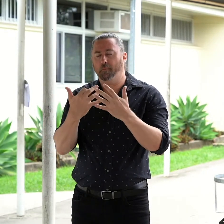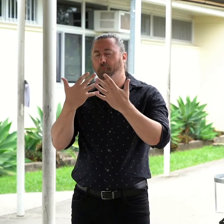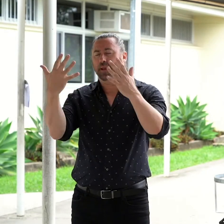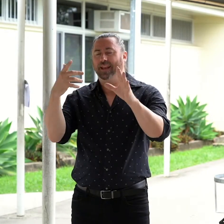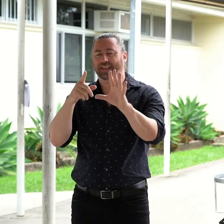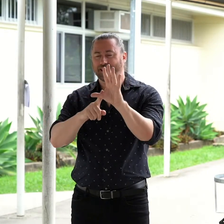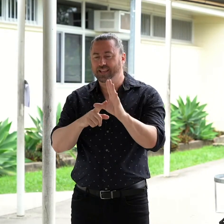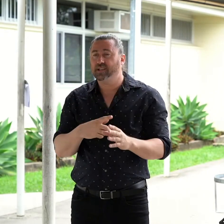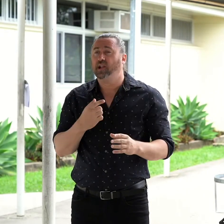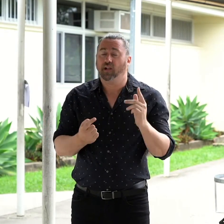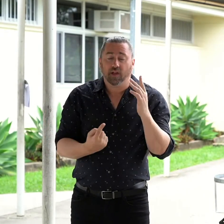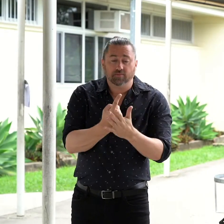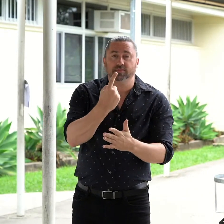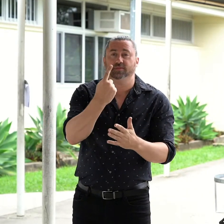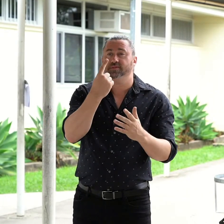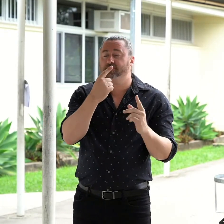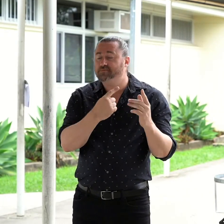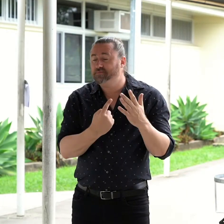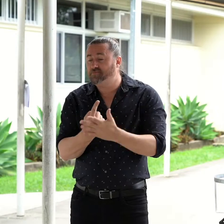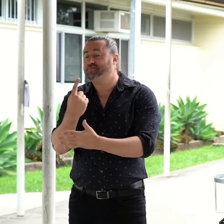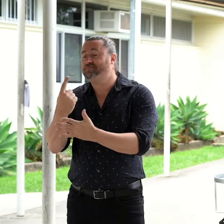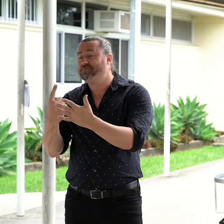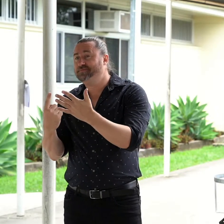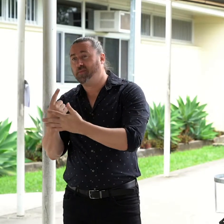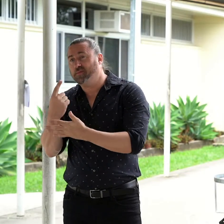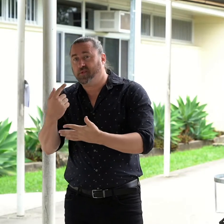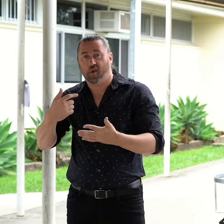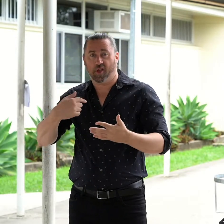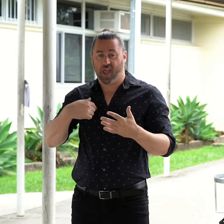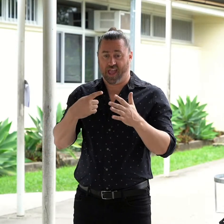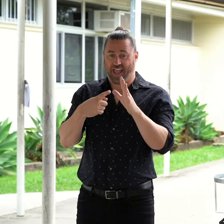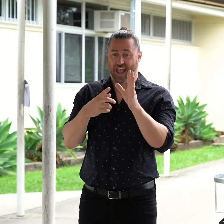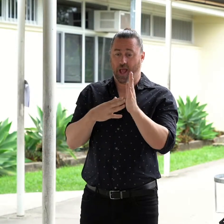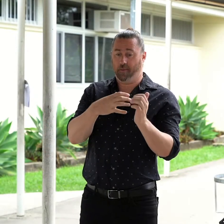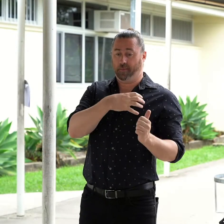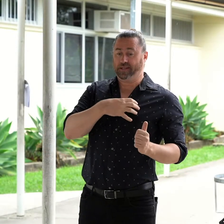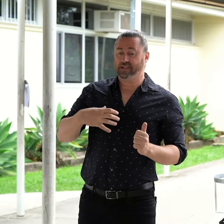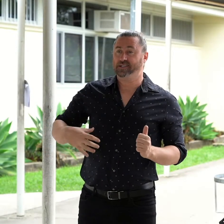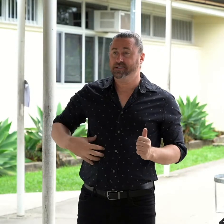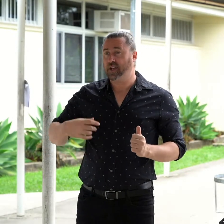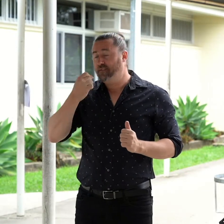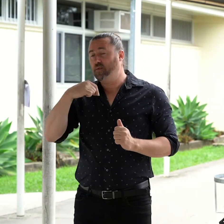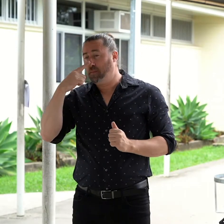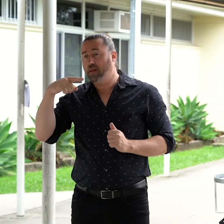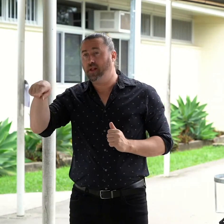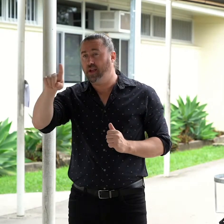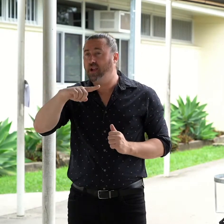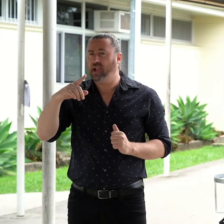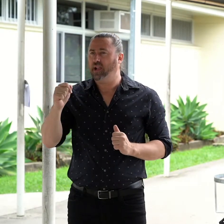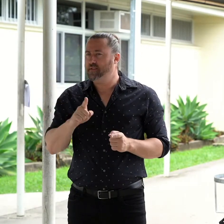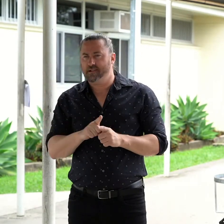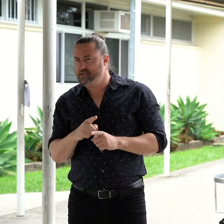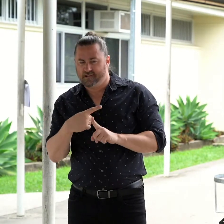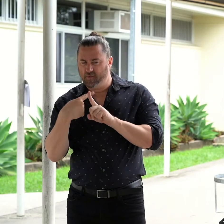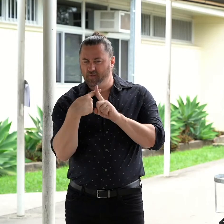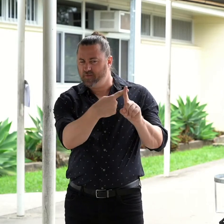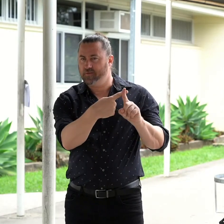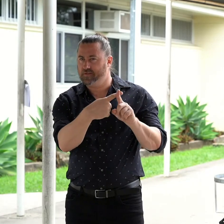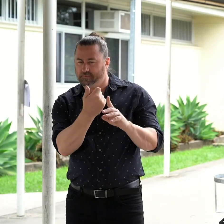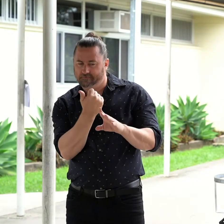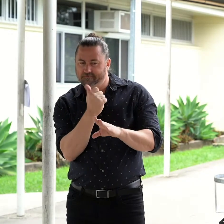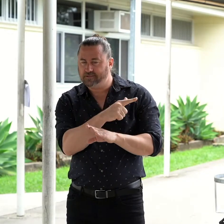and from time to time, being in this role, attracts the attention of people who